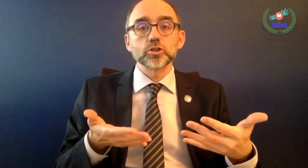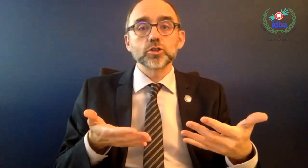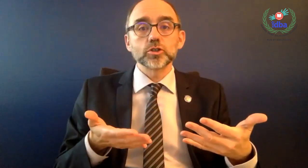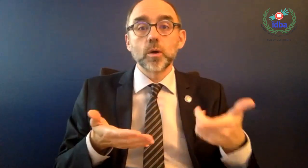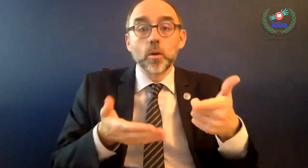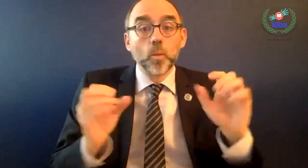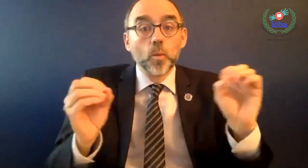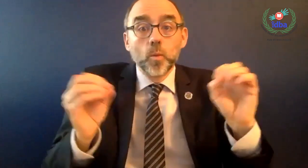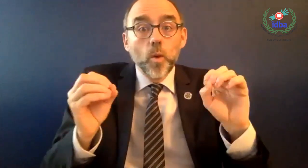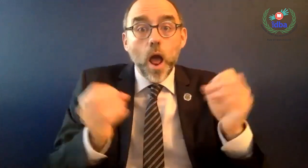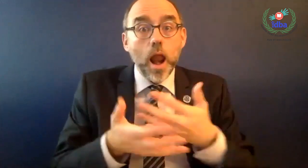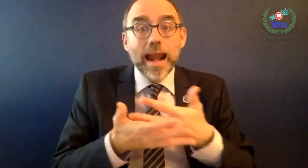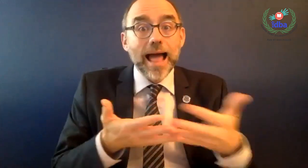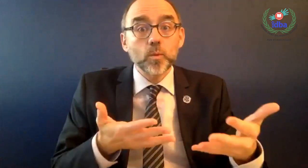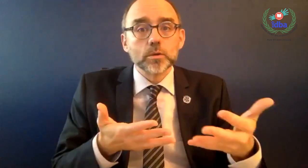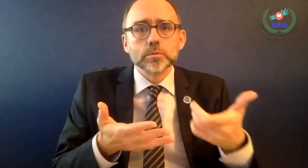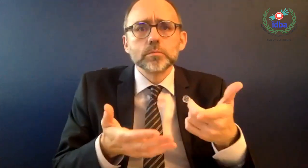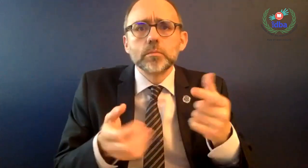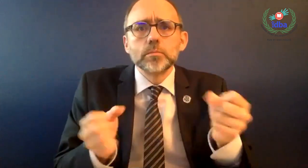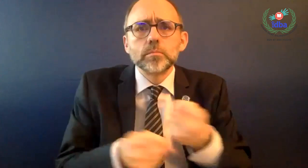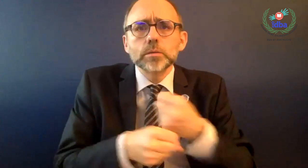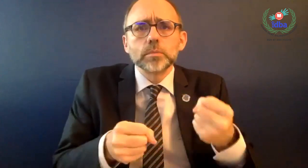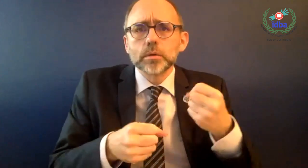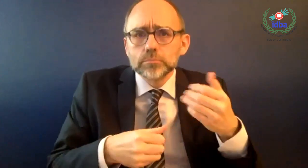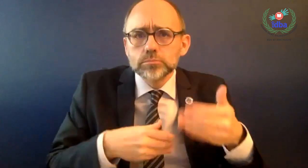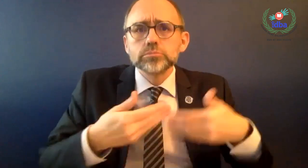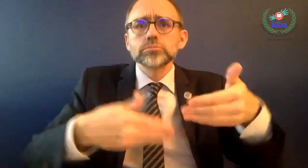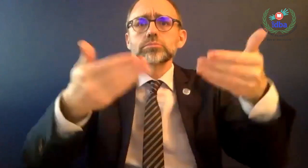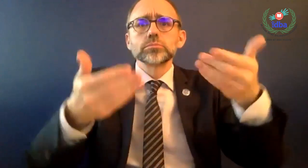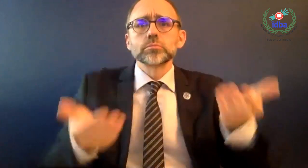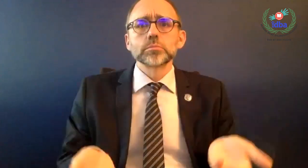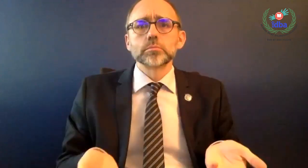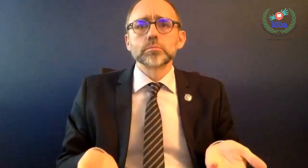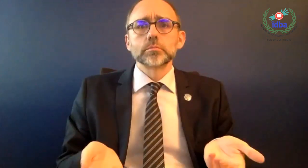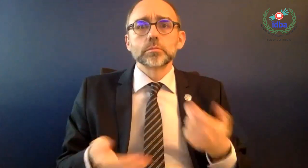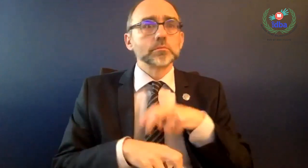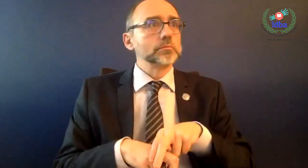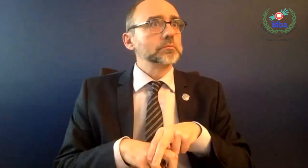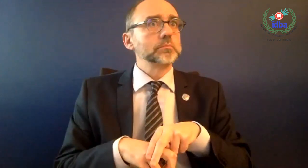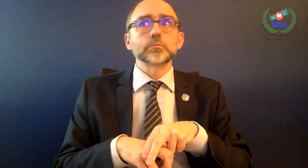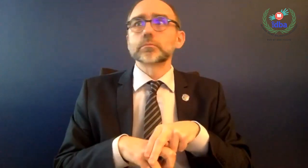a complete language. Without language, it is impossible to live. It is impossible to grow.